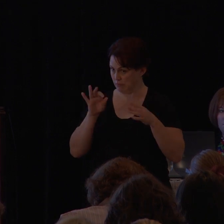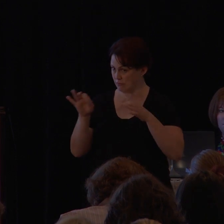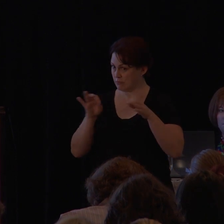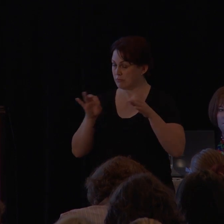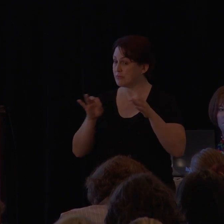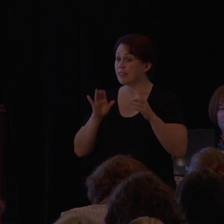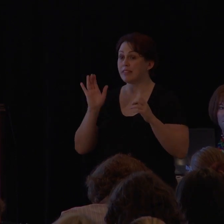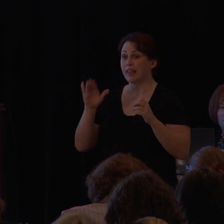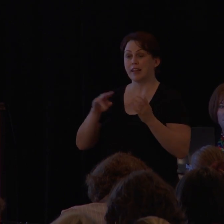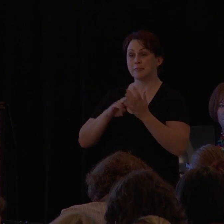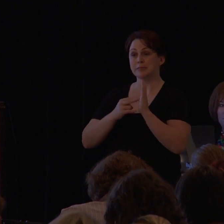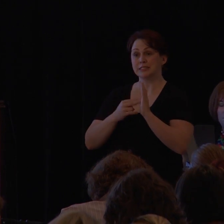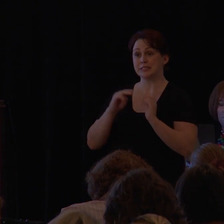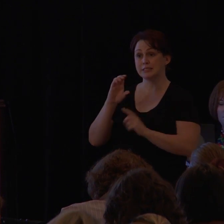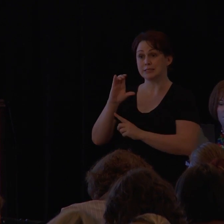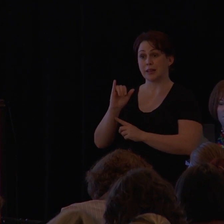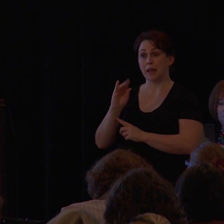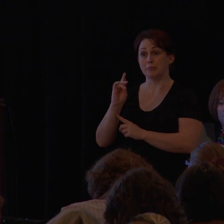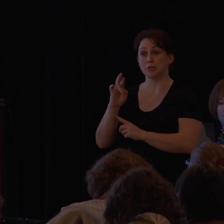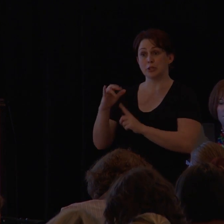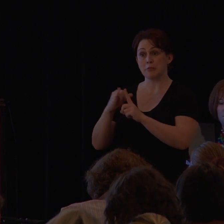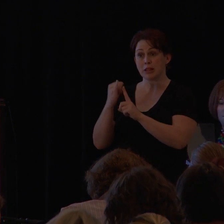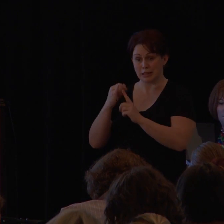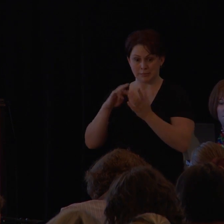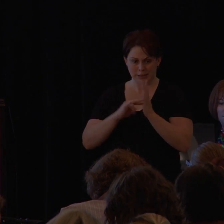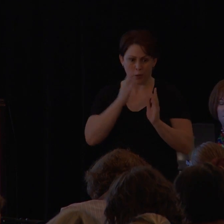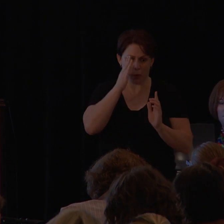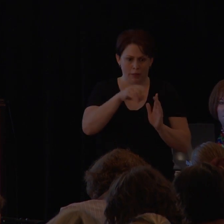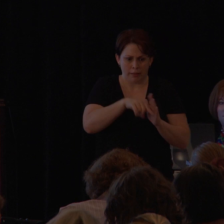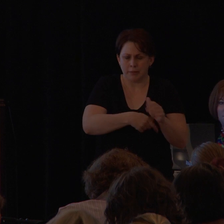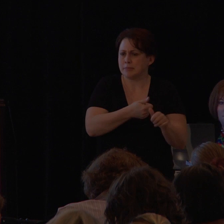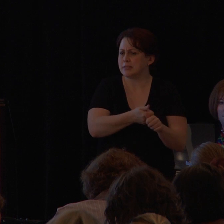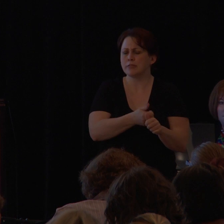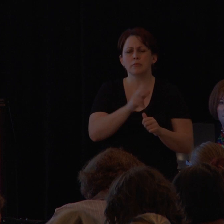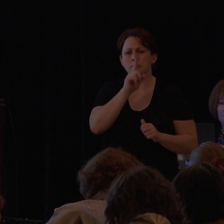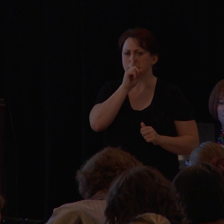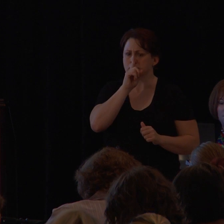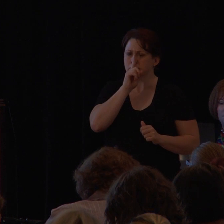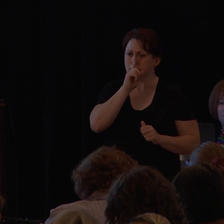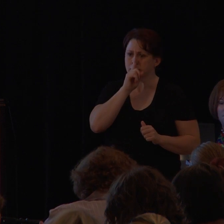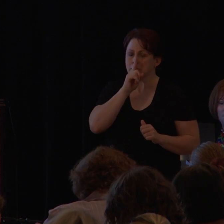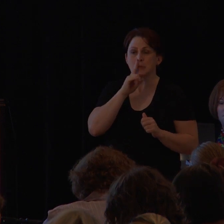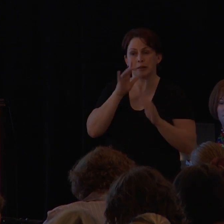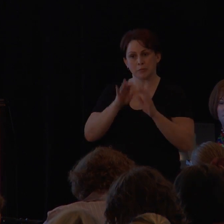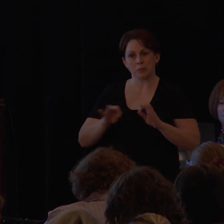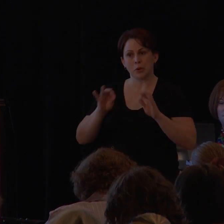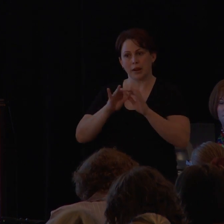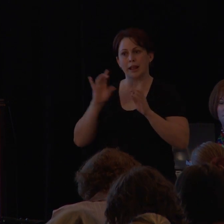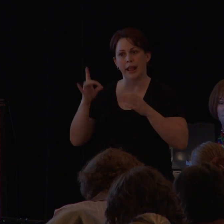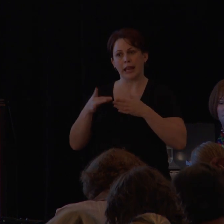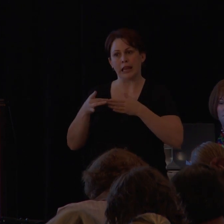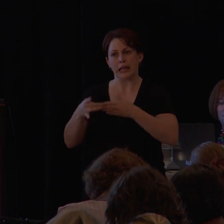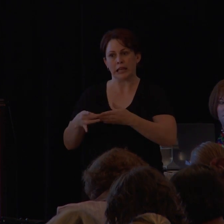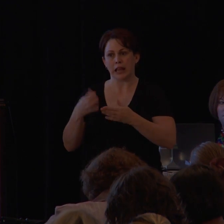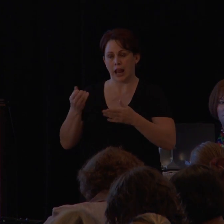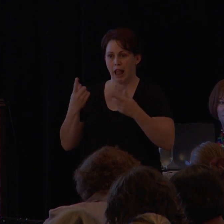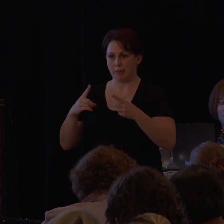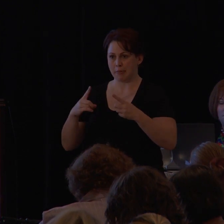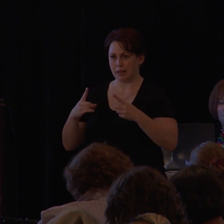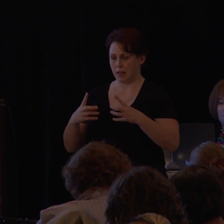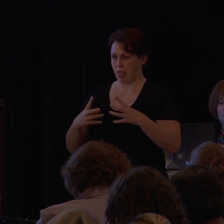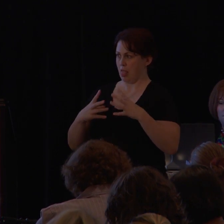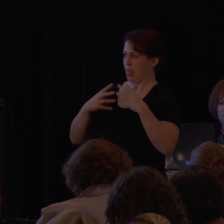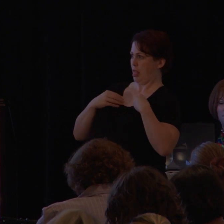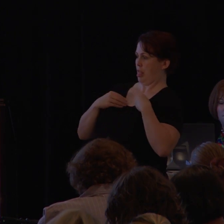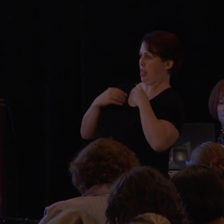as simple as saying cyberbullying equals suicide or cyberbullying causes suicide, but it can be a factor